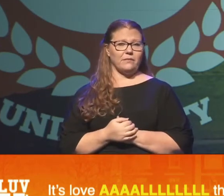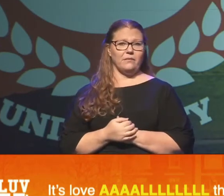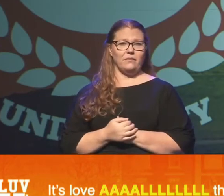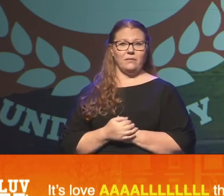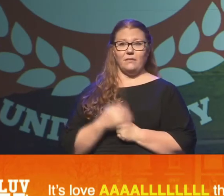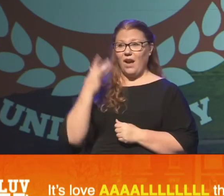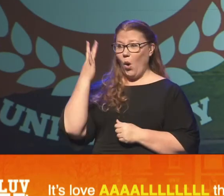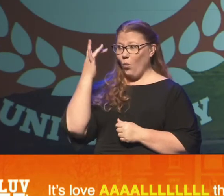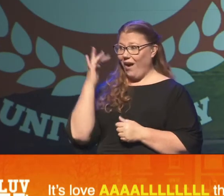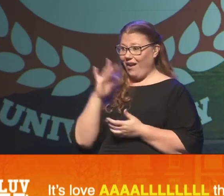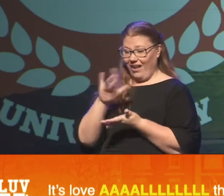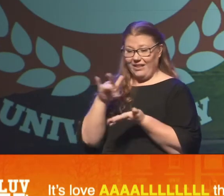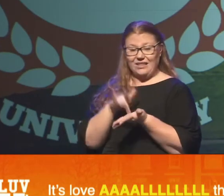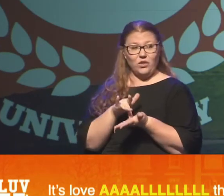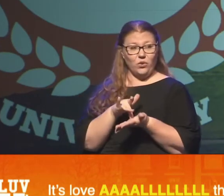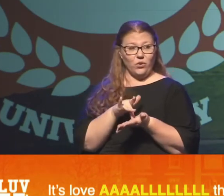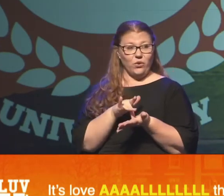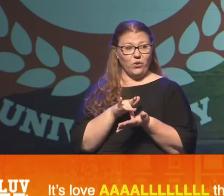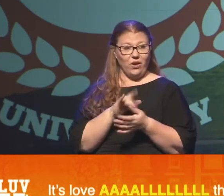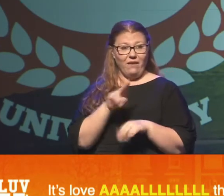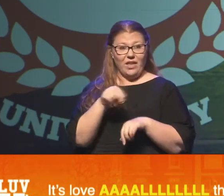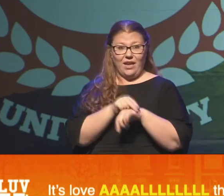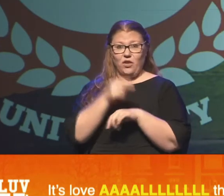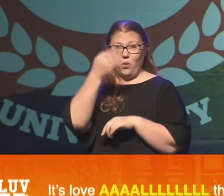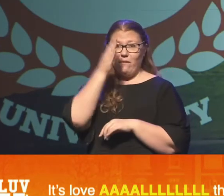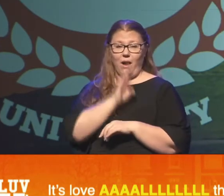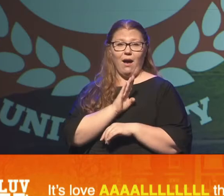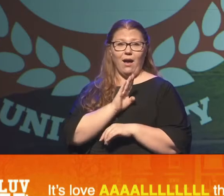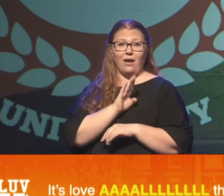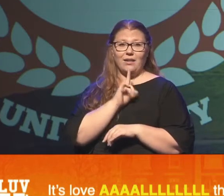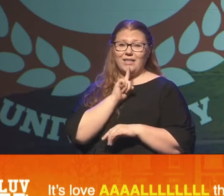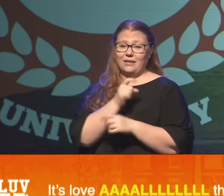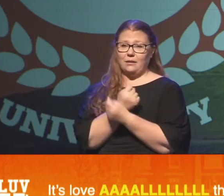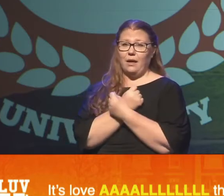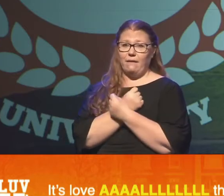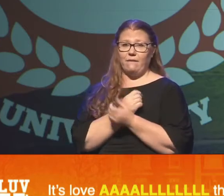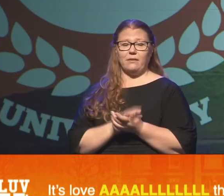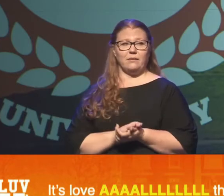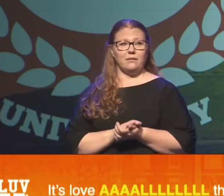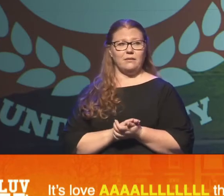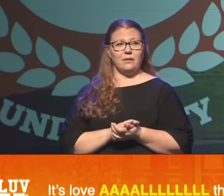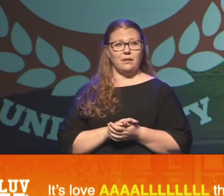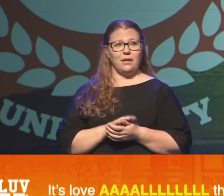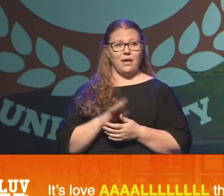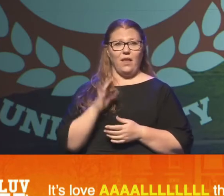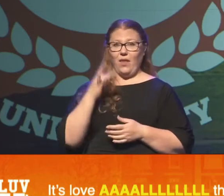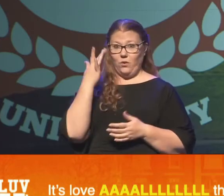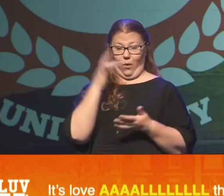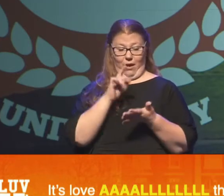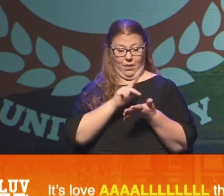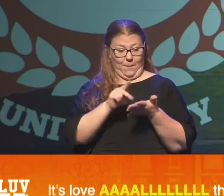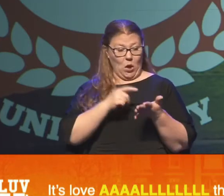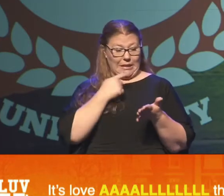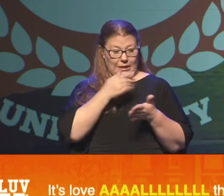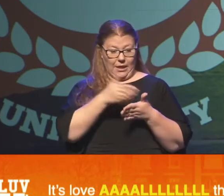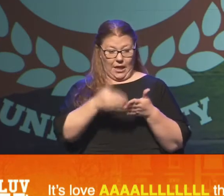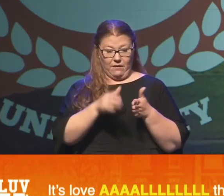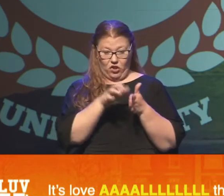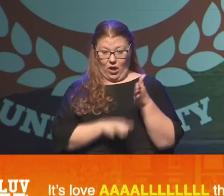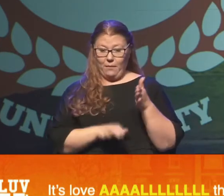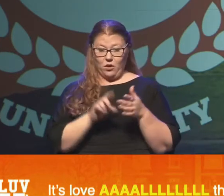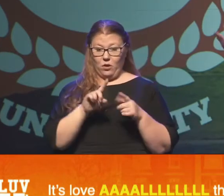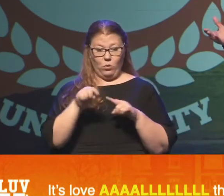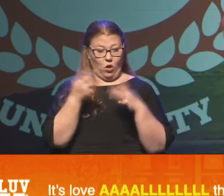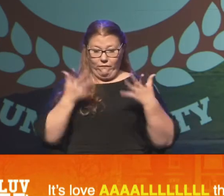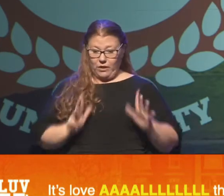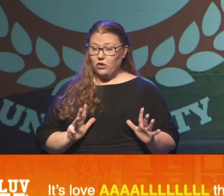Because at the very center of the very nature of God is love. And that's why Paul says at the very end of this chapter, when it's all said